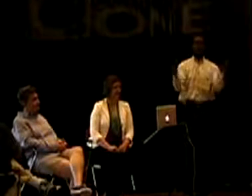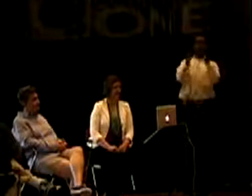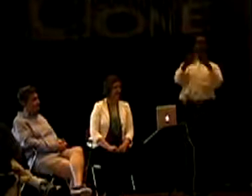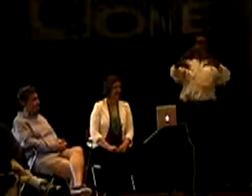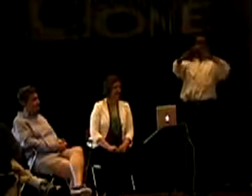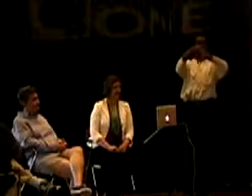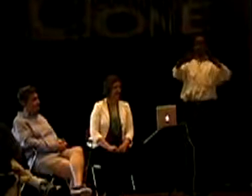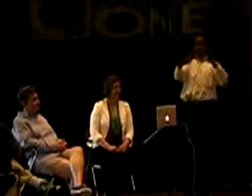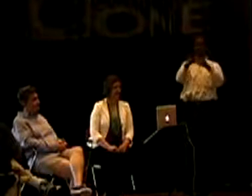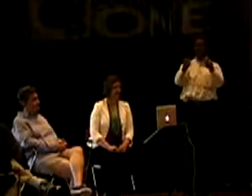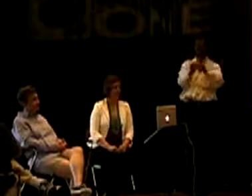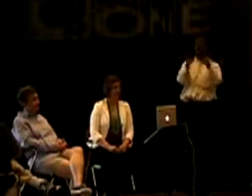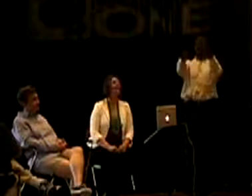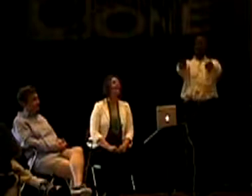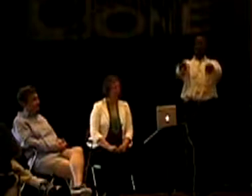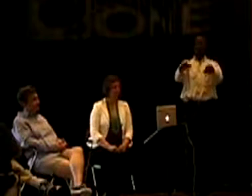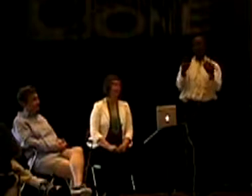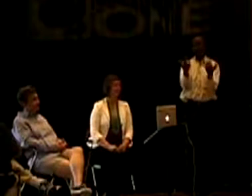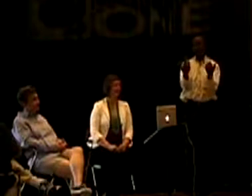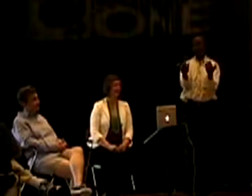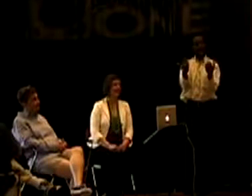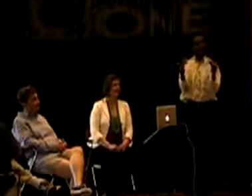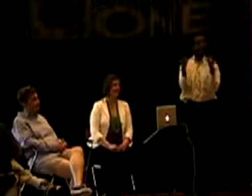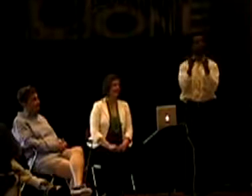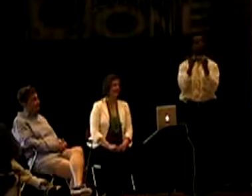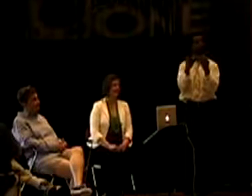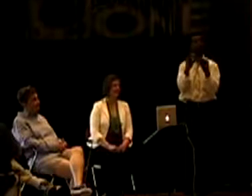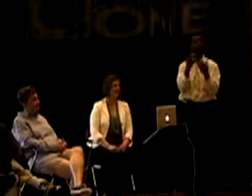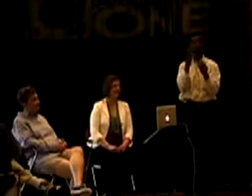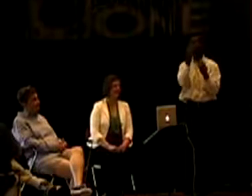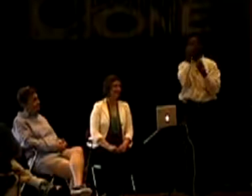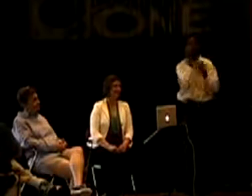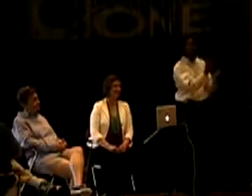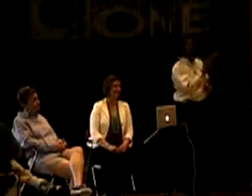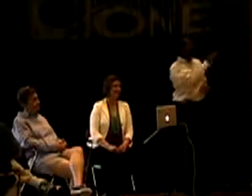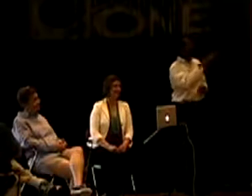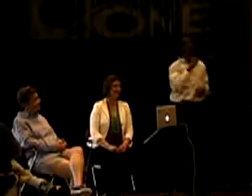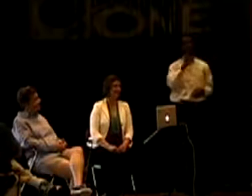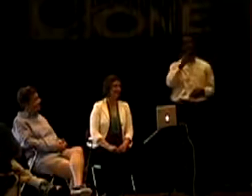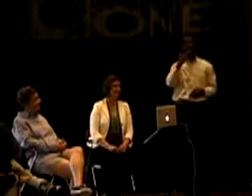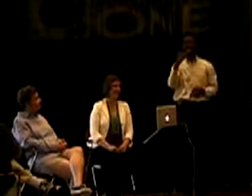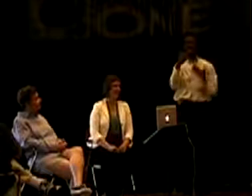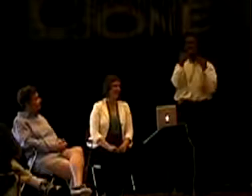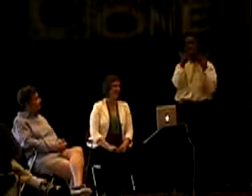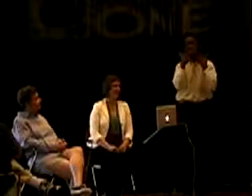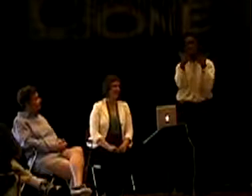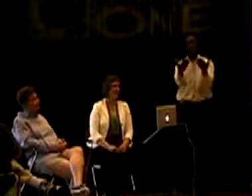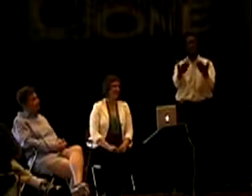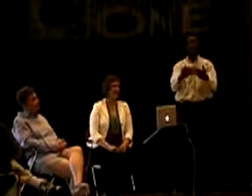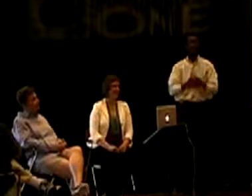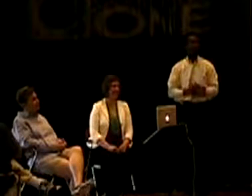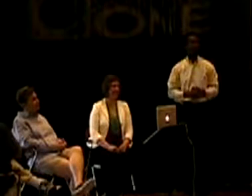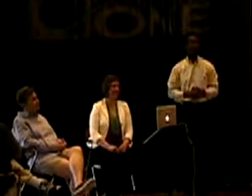And I wanted more. I want more of that story. So thank you so much, Aditi.